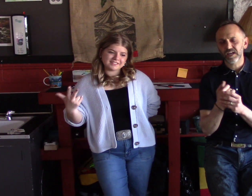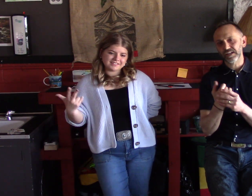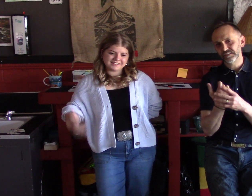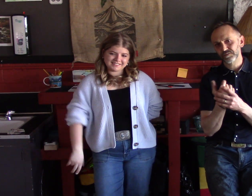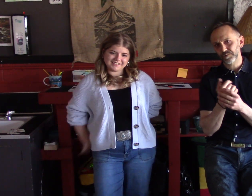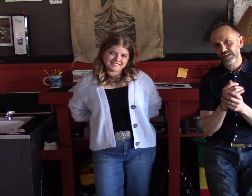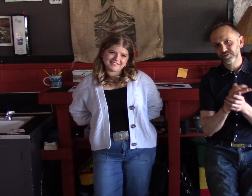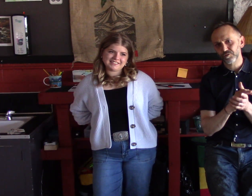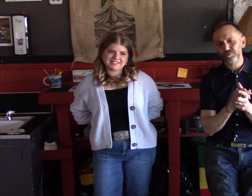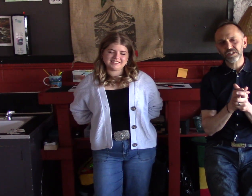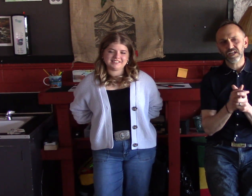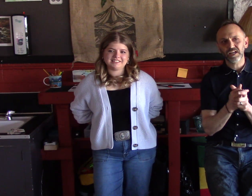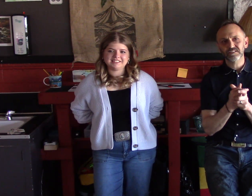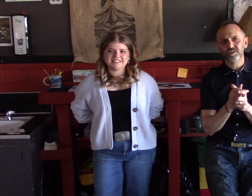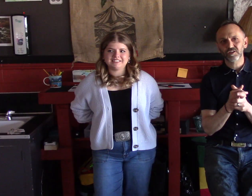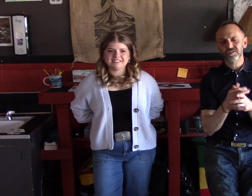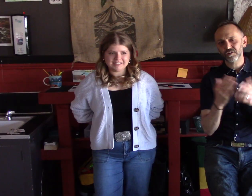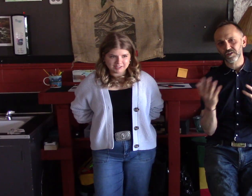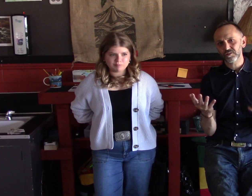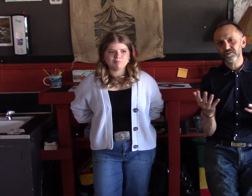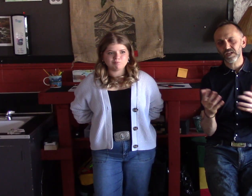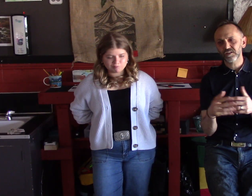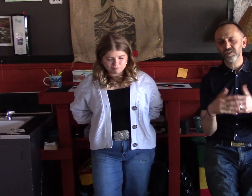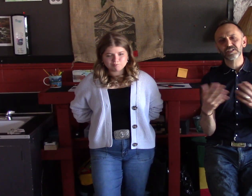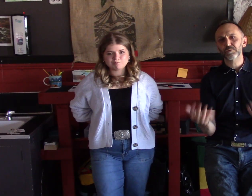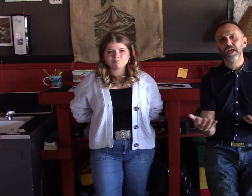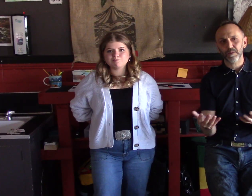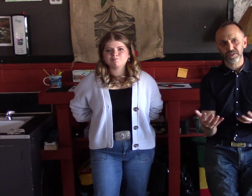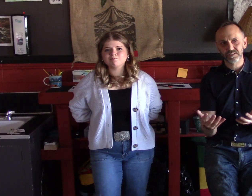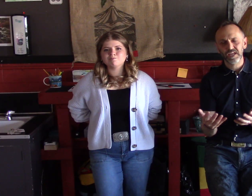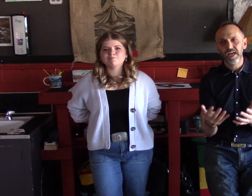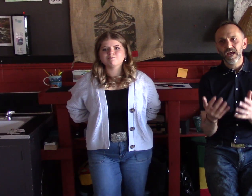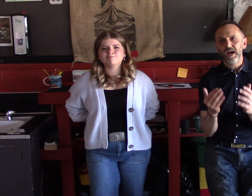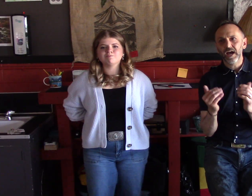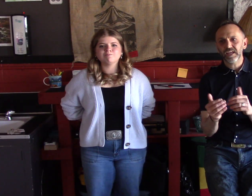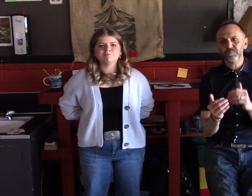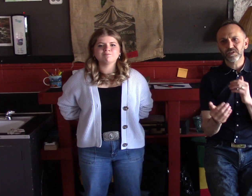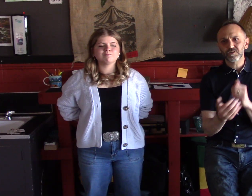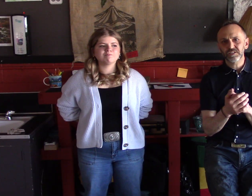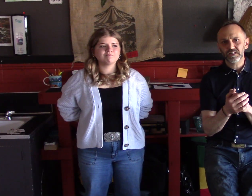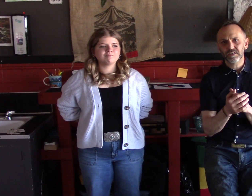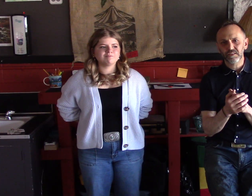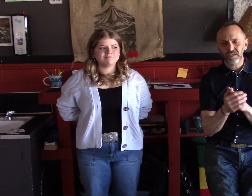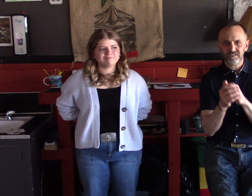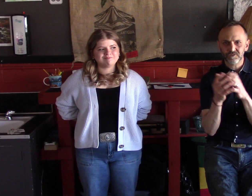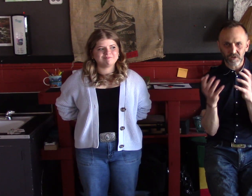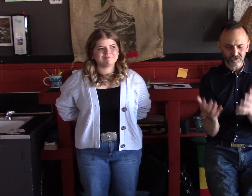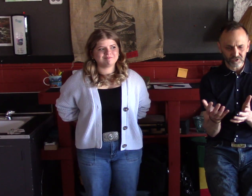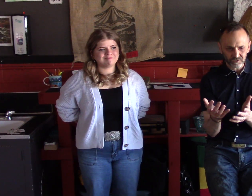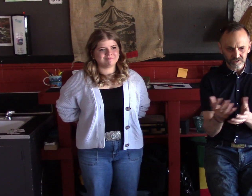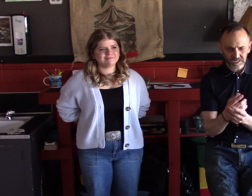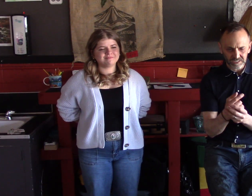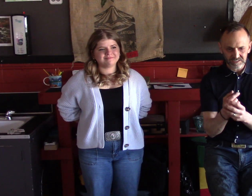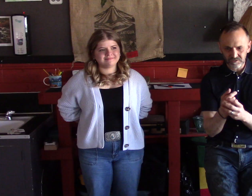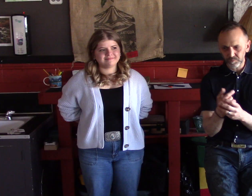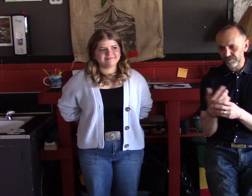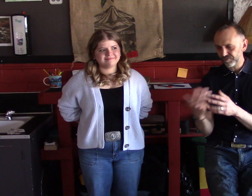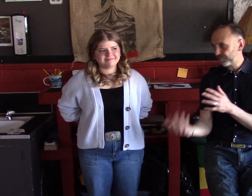signs, right? So 3 signs that you could start to use and just see what happens. I have been using this structure since we filmed